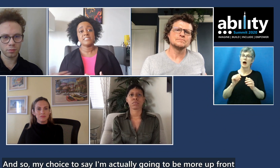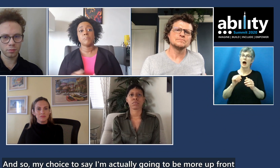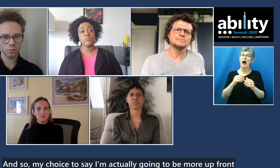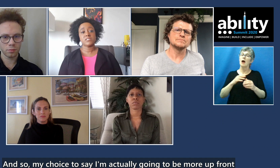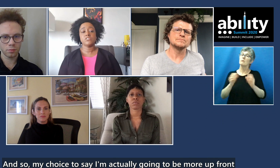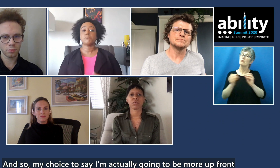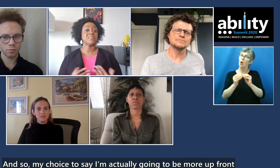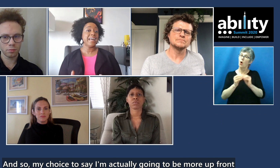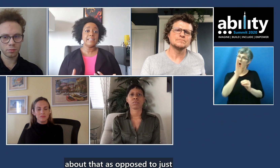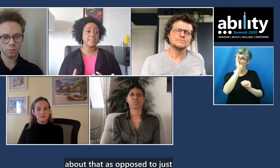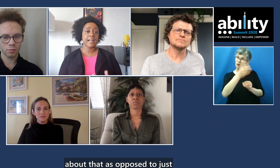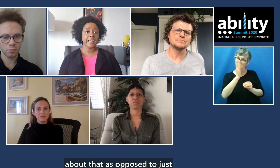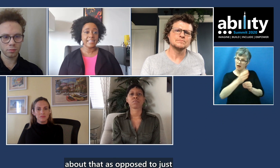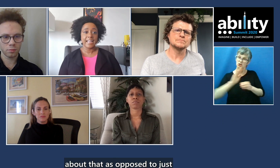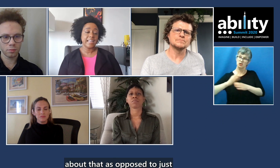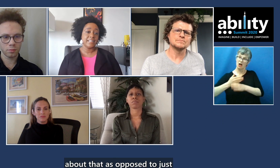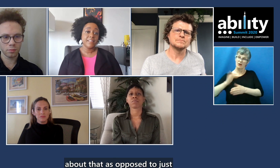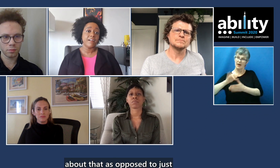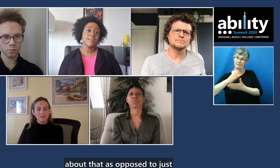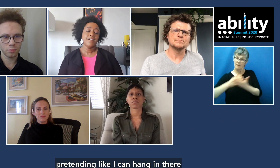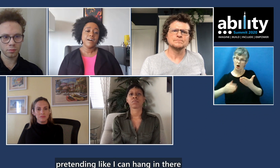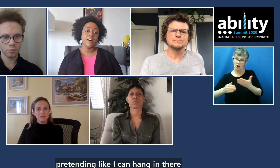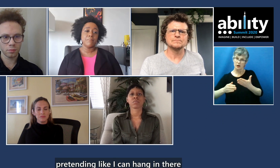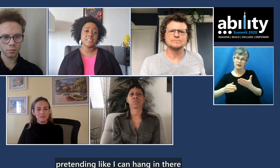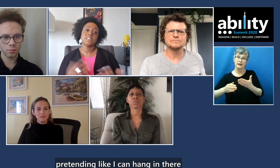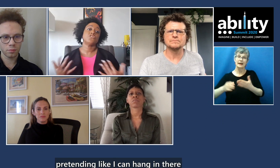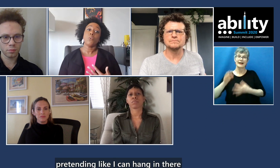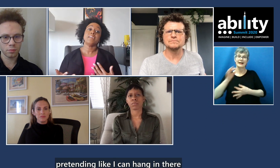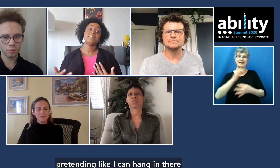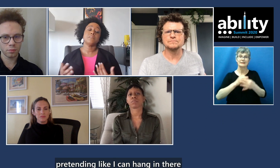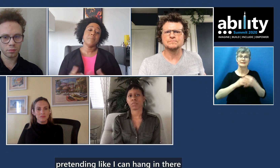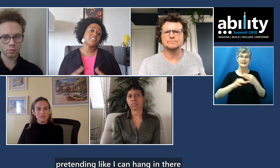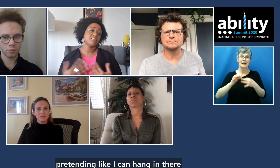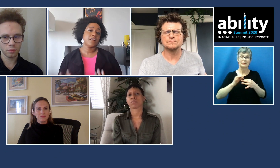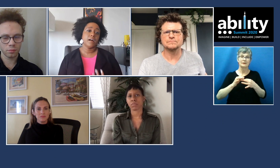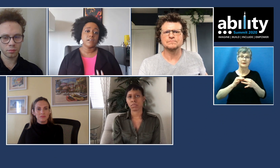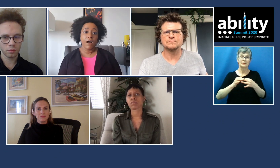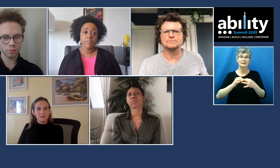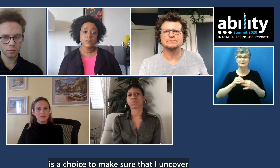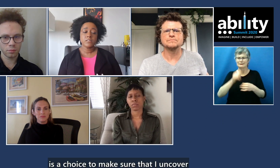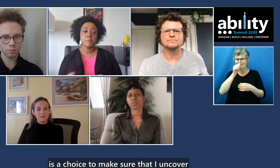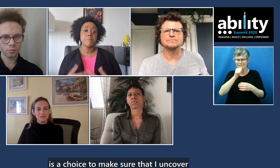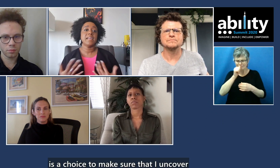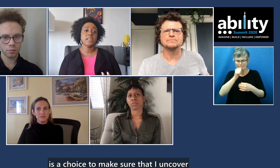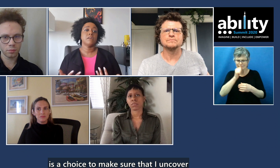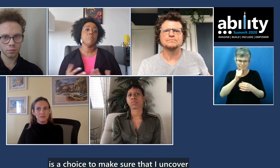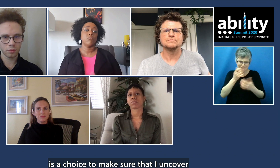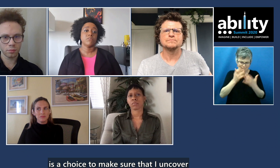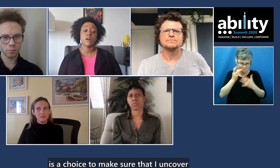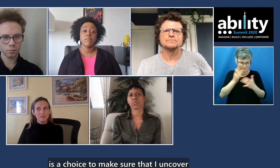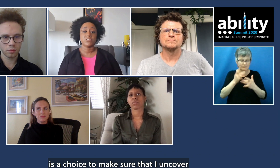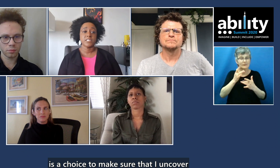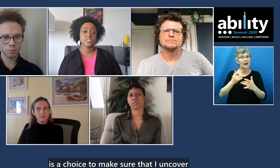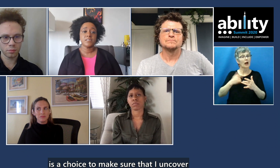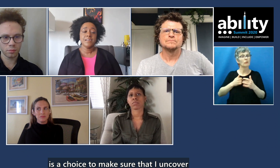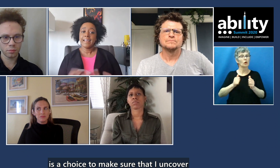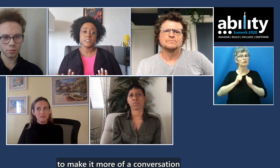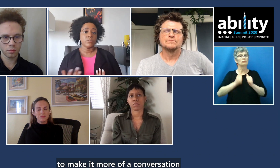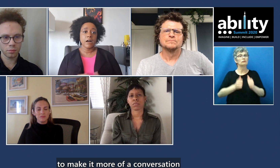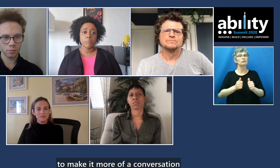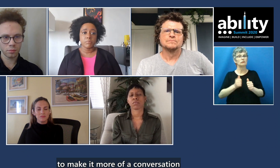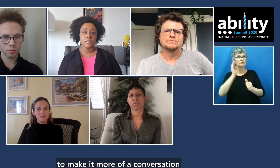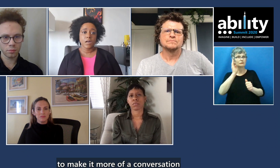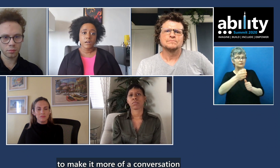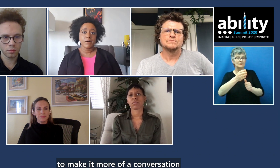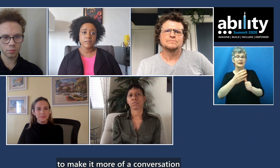that, as opposed to just pretending like I can hang in there, is a choice to make sure that I uncover, to make it more of a conversation